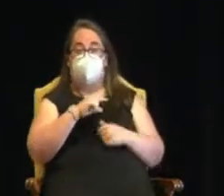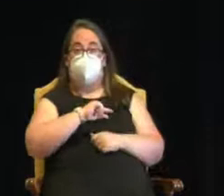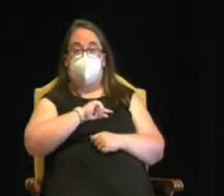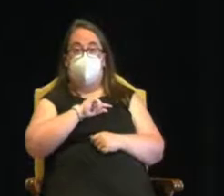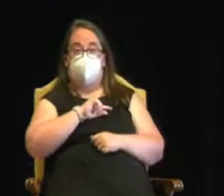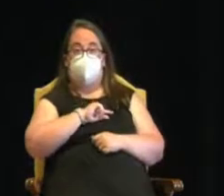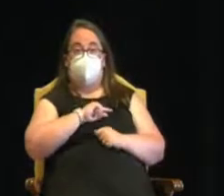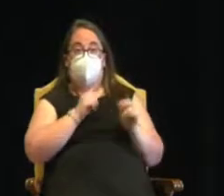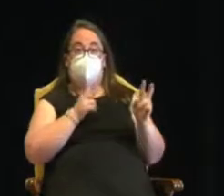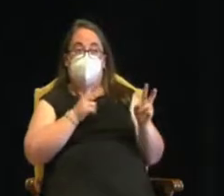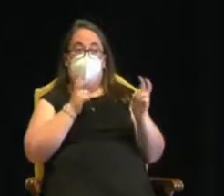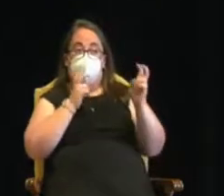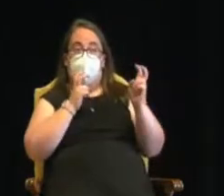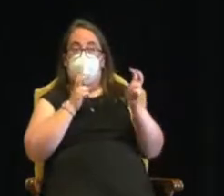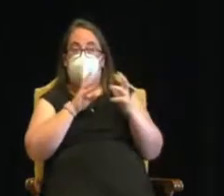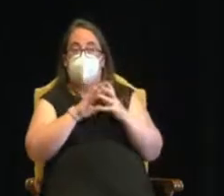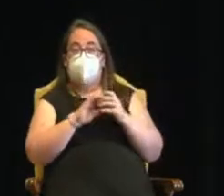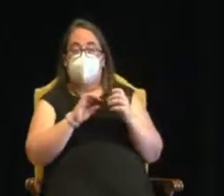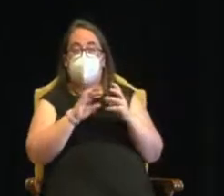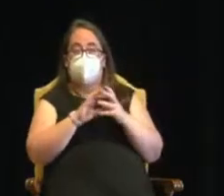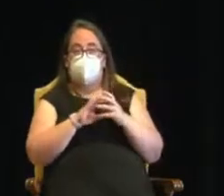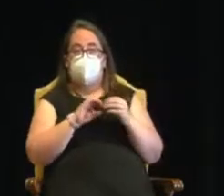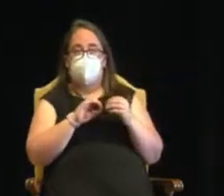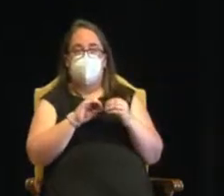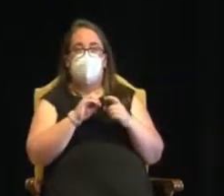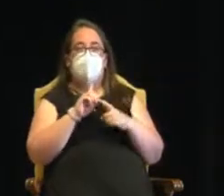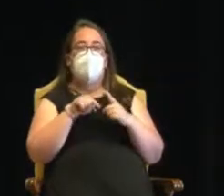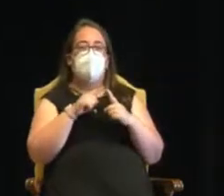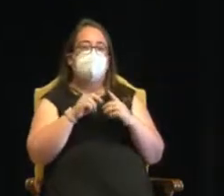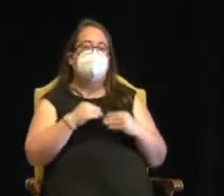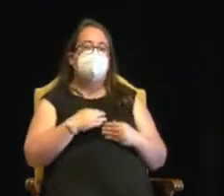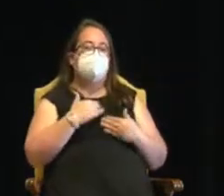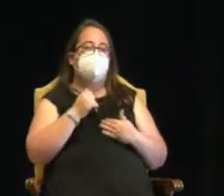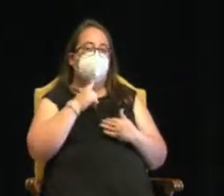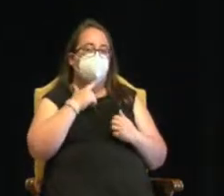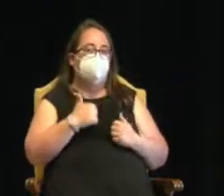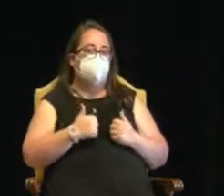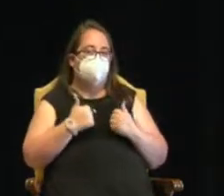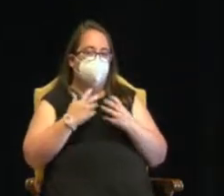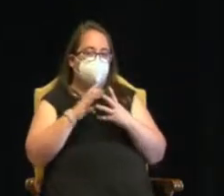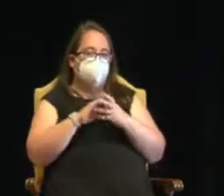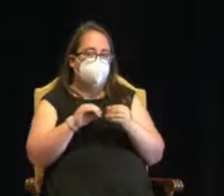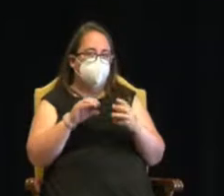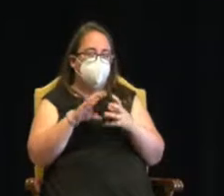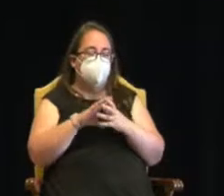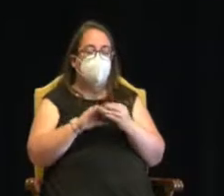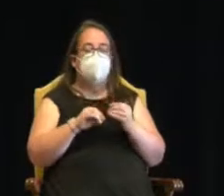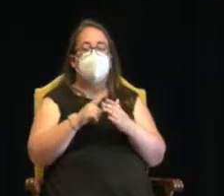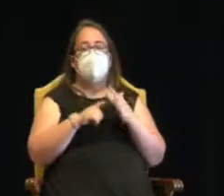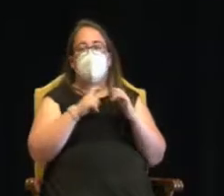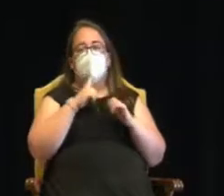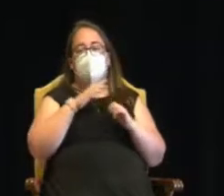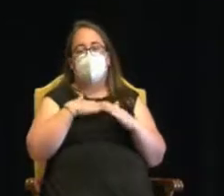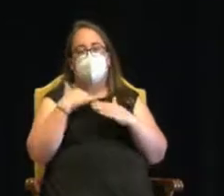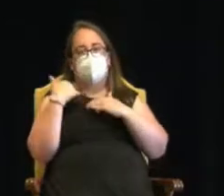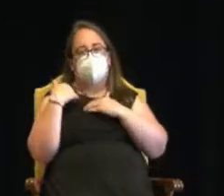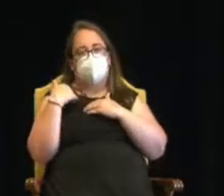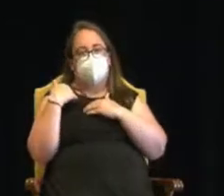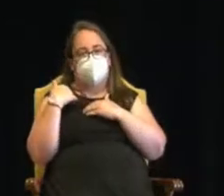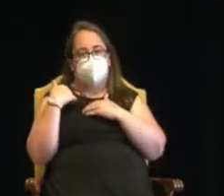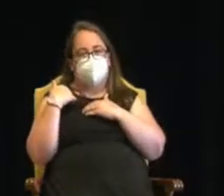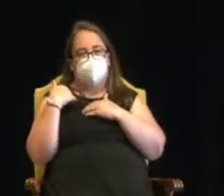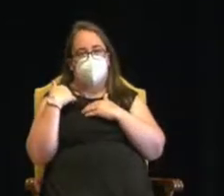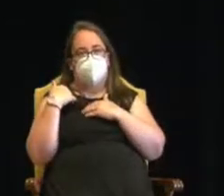of appropriation when I'm inspired by a real life story? What are my responsibilities as